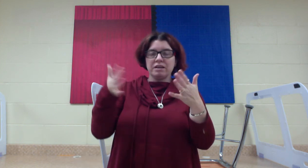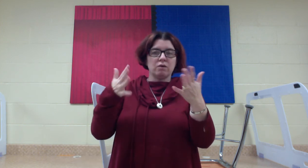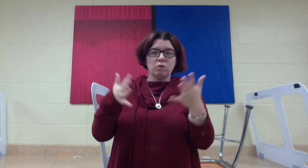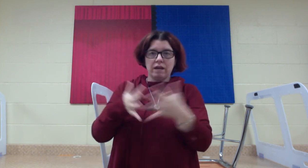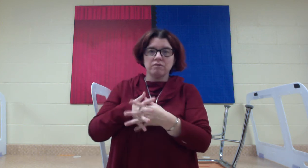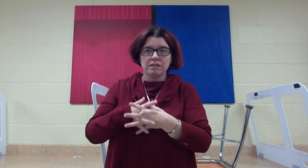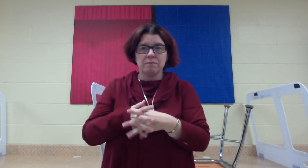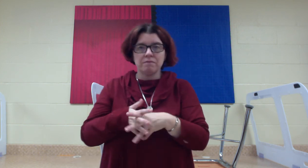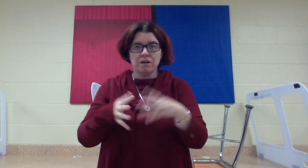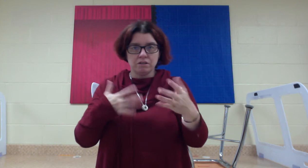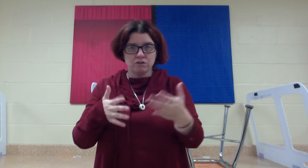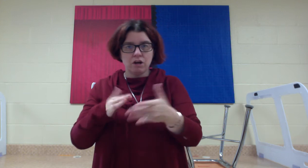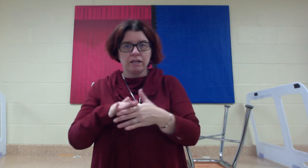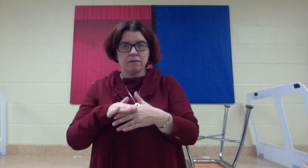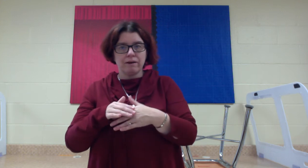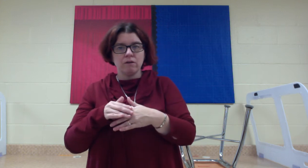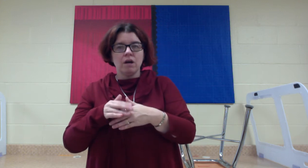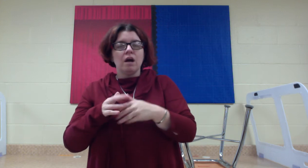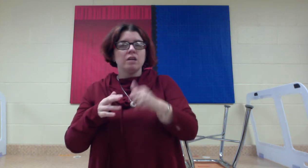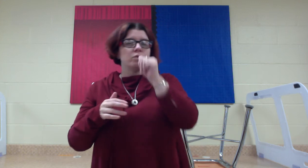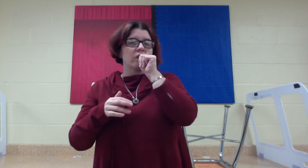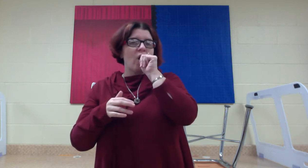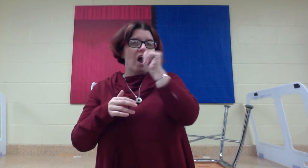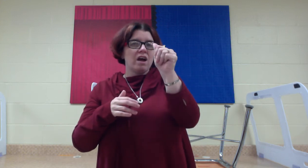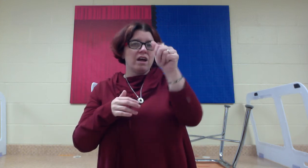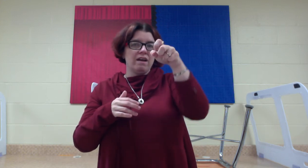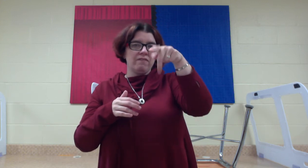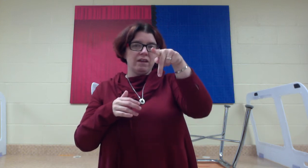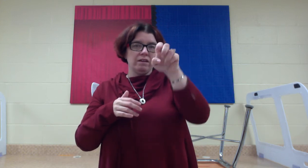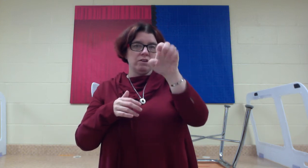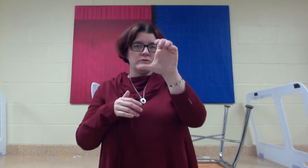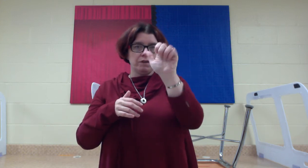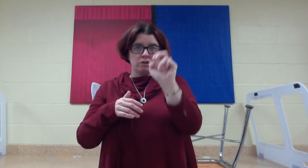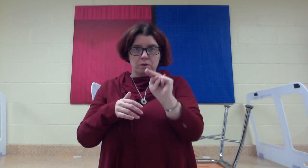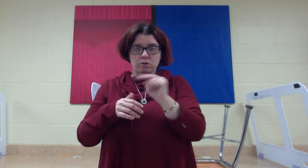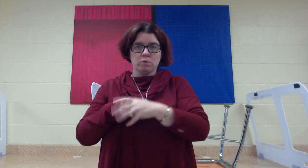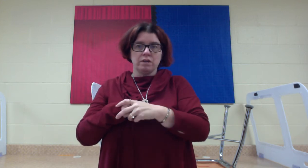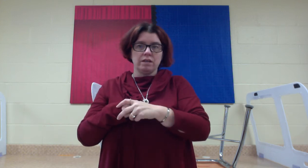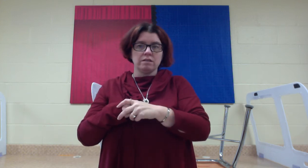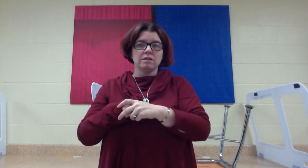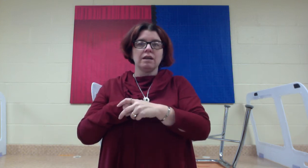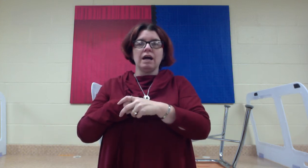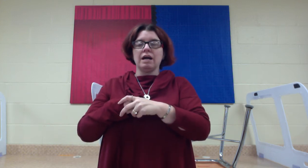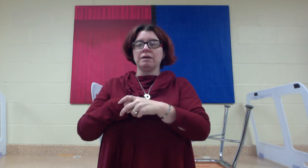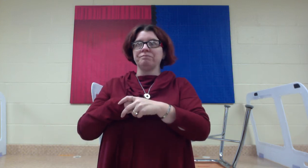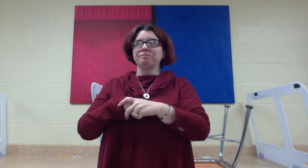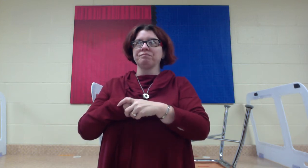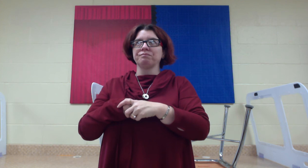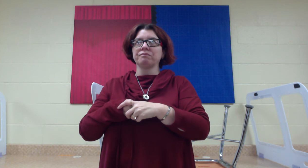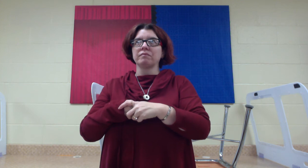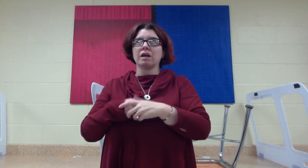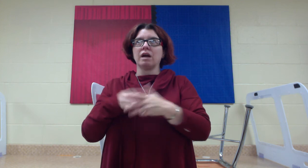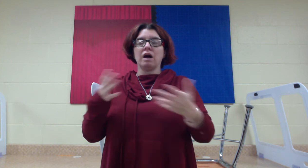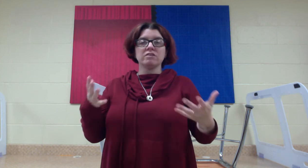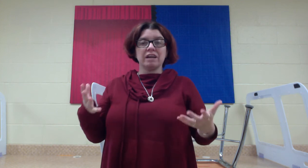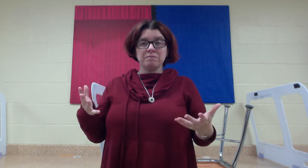pecan, whatever type of nut you're talking about, you would go and then you would fingerspell which one it is. Other types